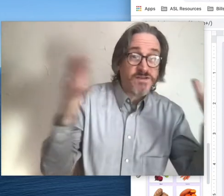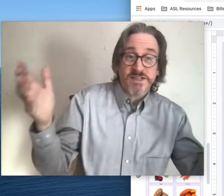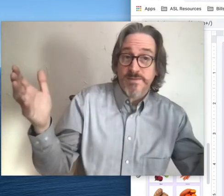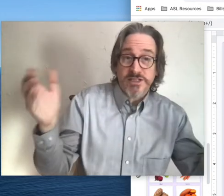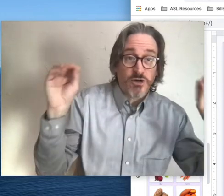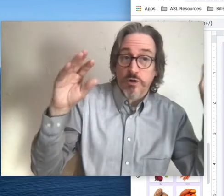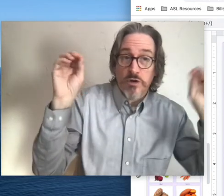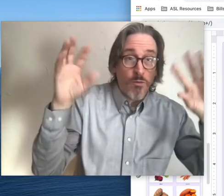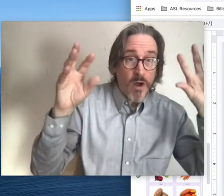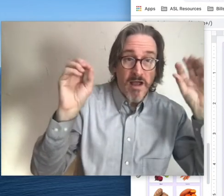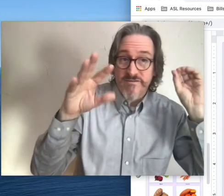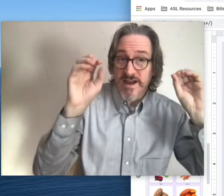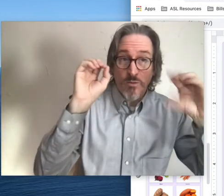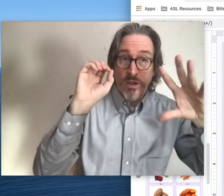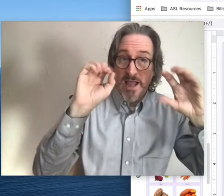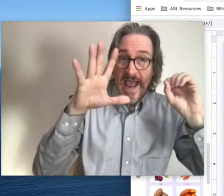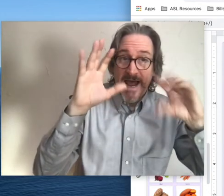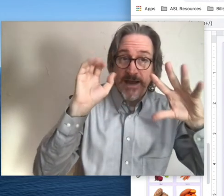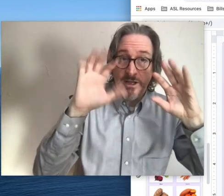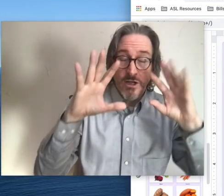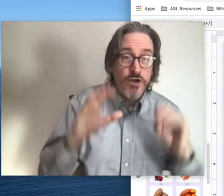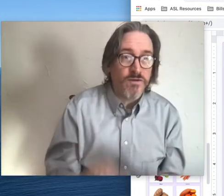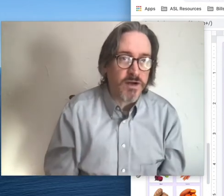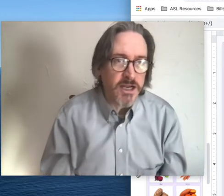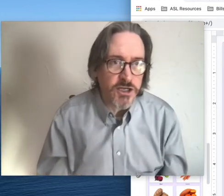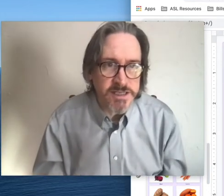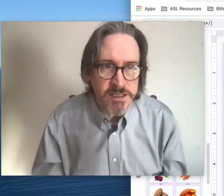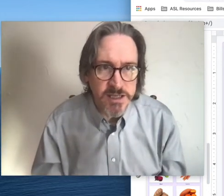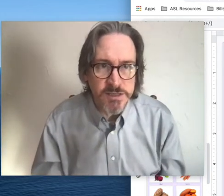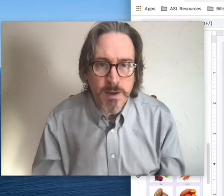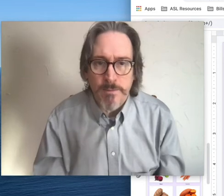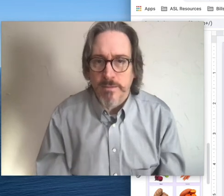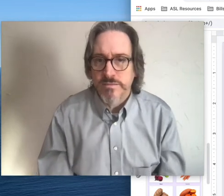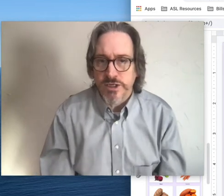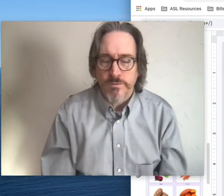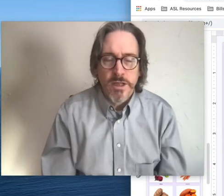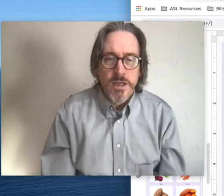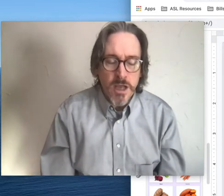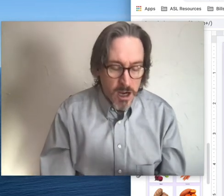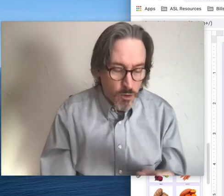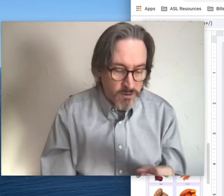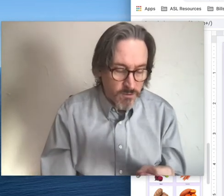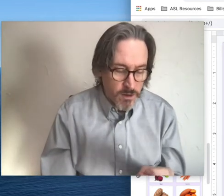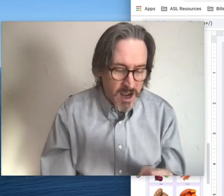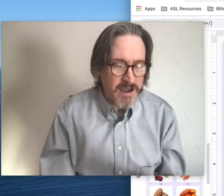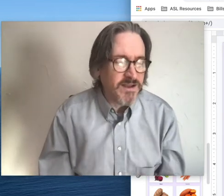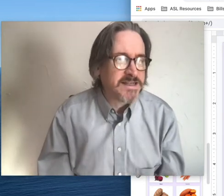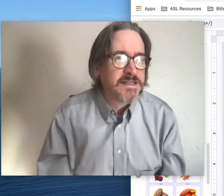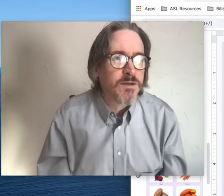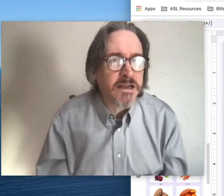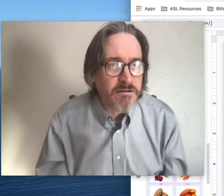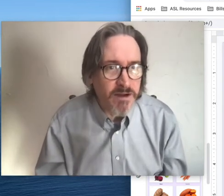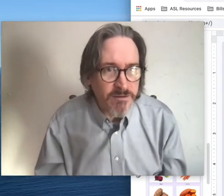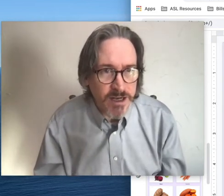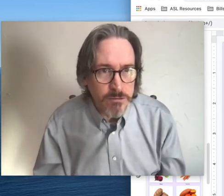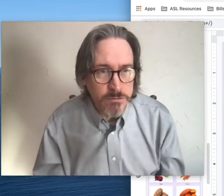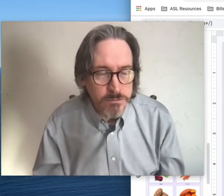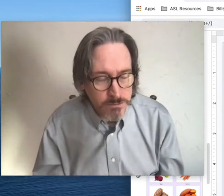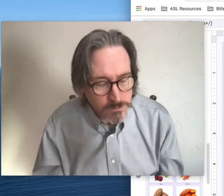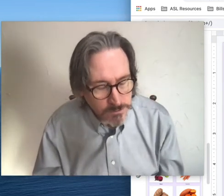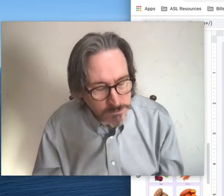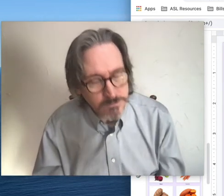the course of a semester, I find will add new variations as things pop up. So, or I have yet to see them clarify a